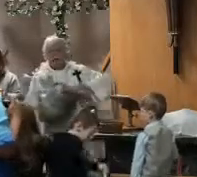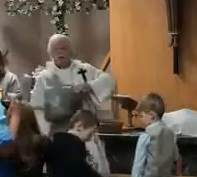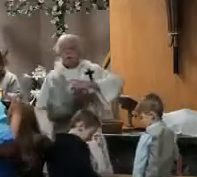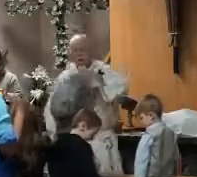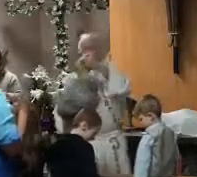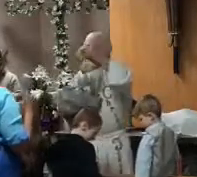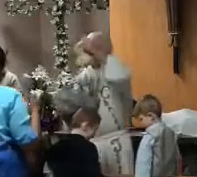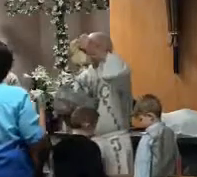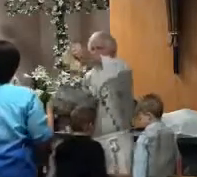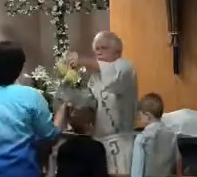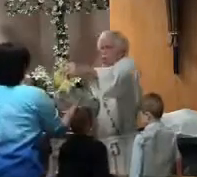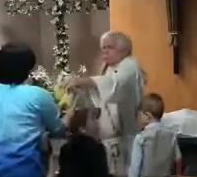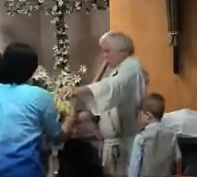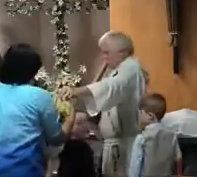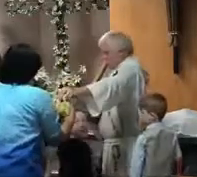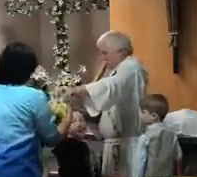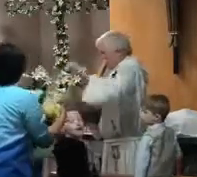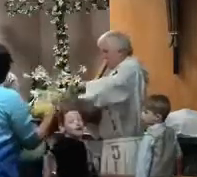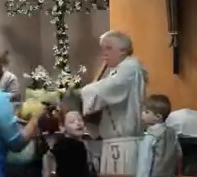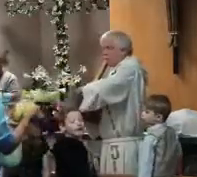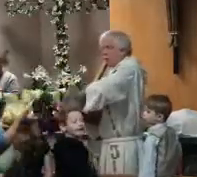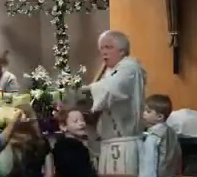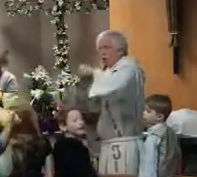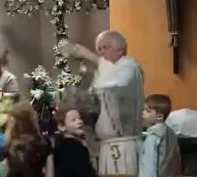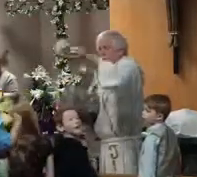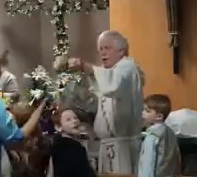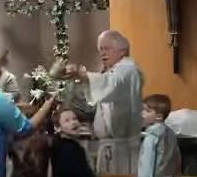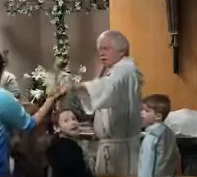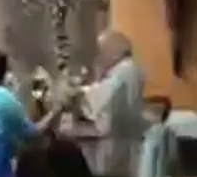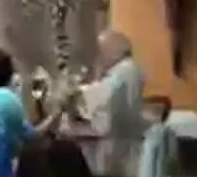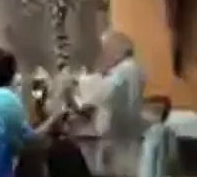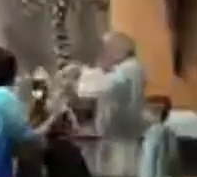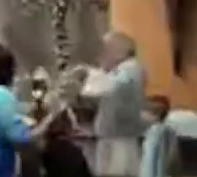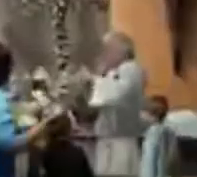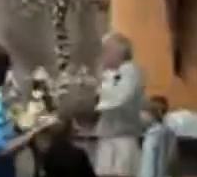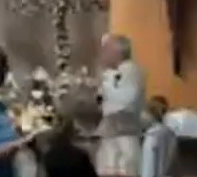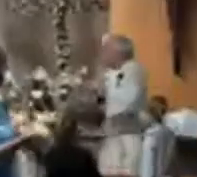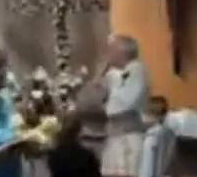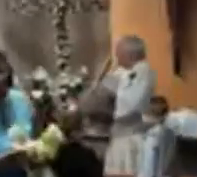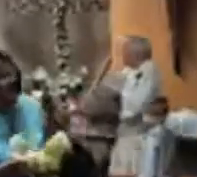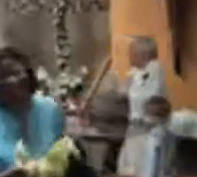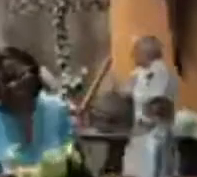Oh, we have tons of candy. These are here. Okay. I can give you the whole kit. No, all right, for all your kids.